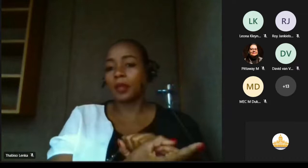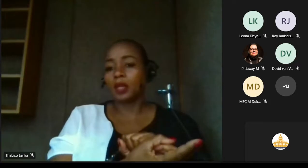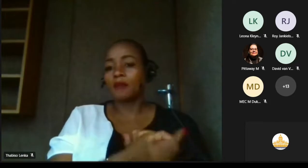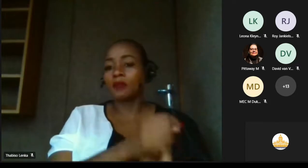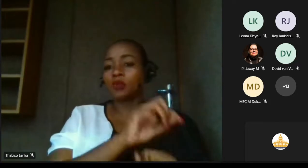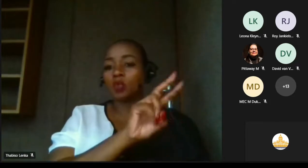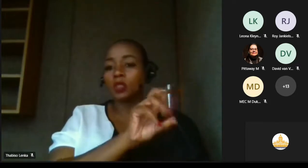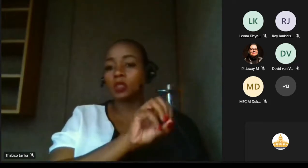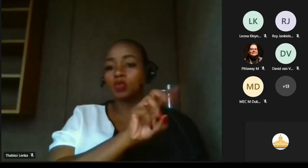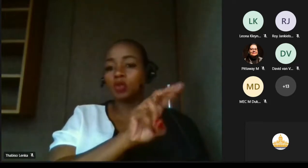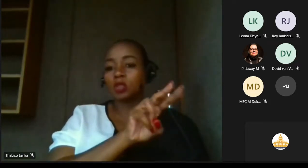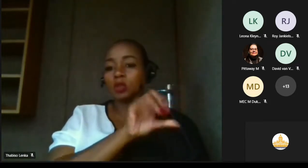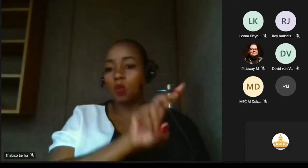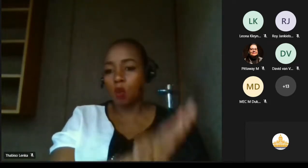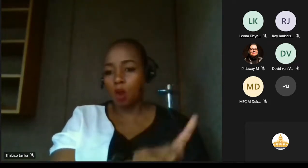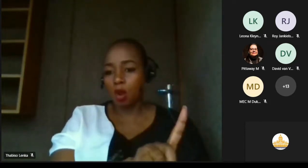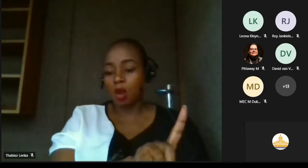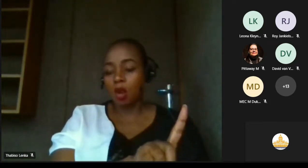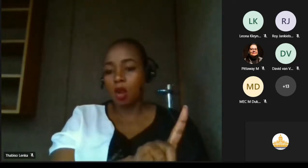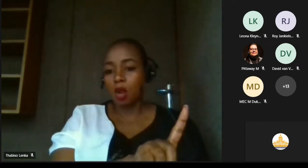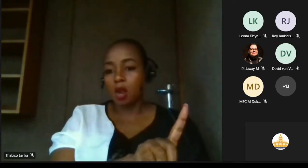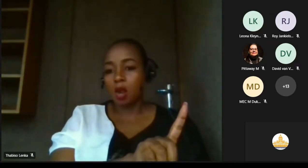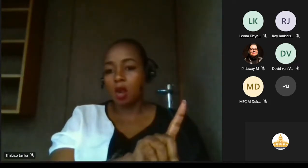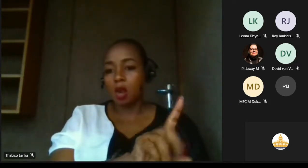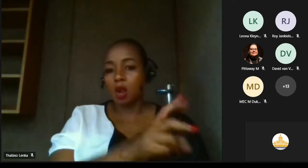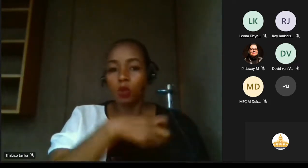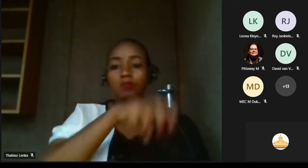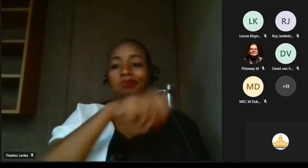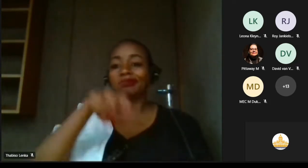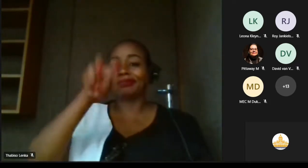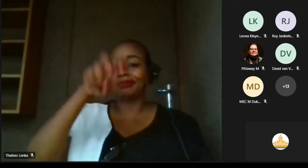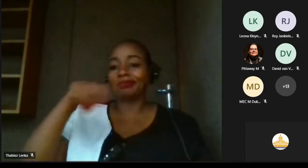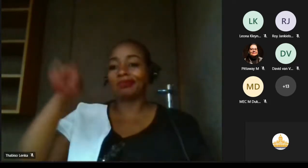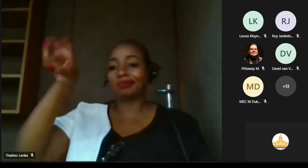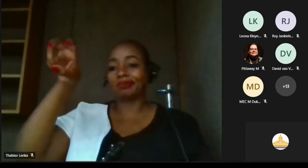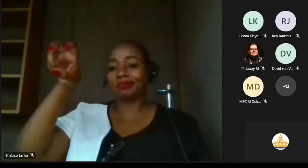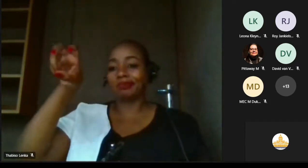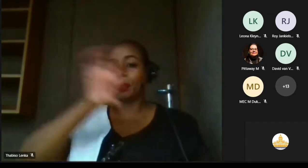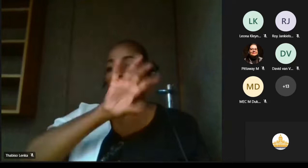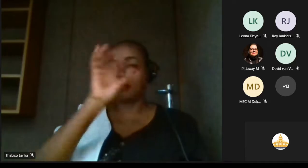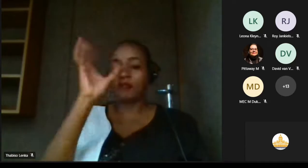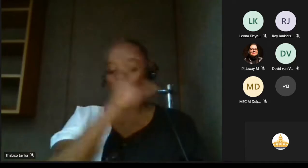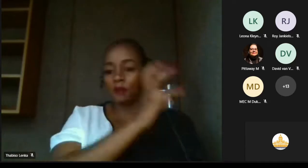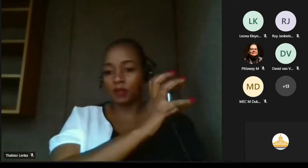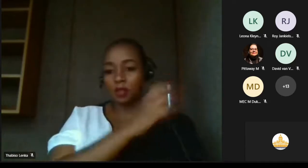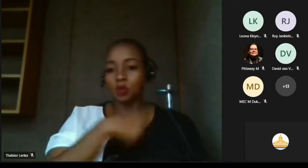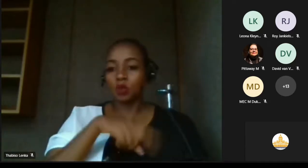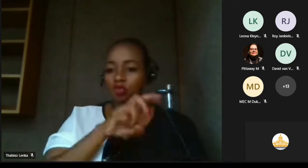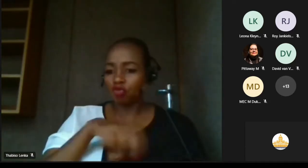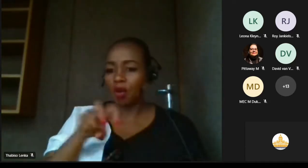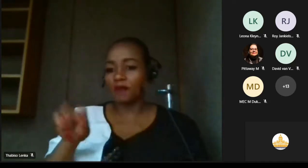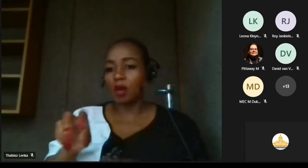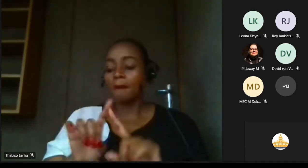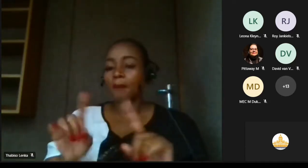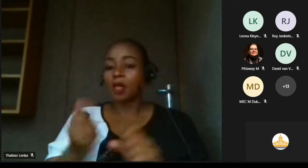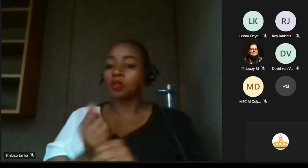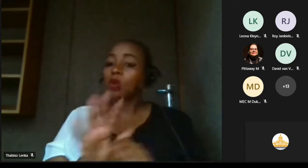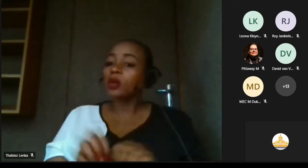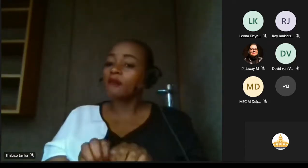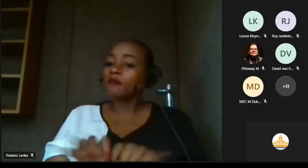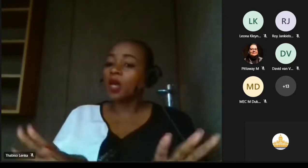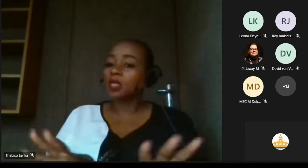April 2021, right through the Free State Province in all the regions. Adhering to COVID regulations,